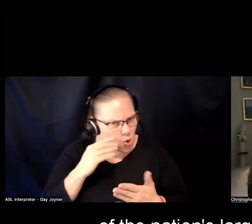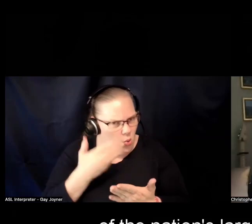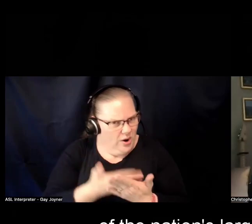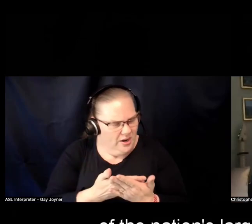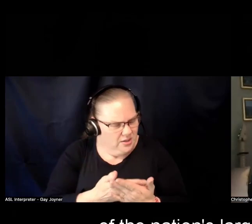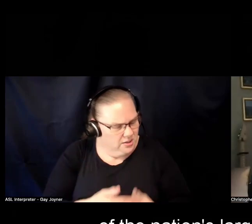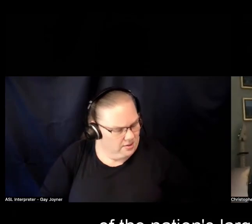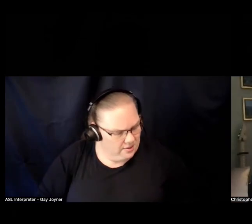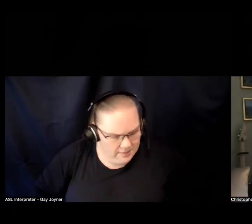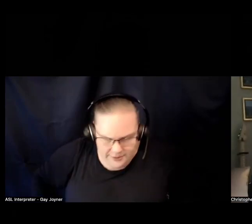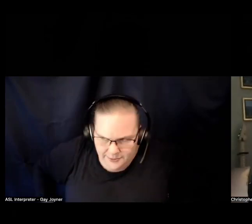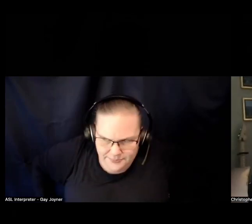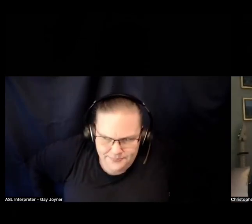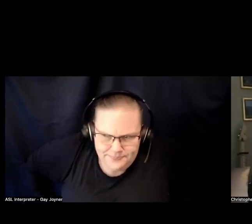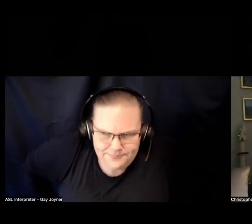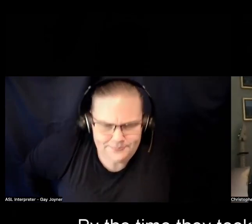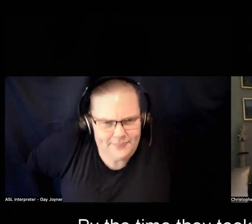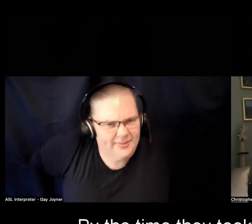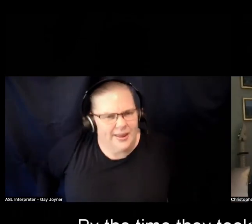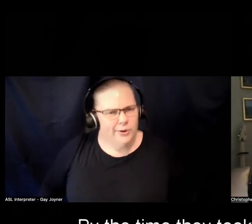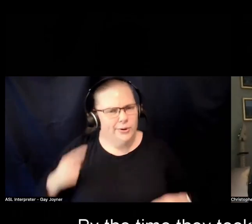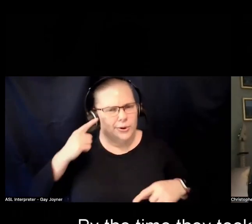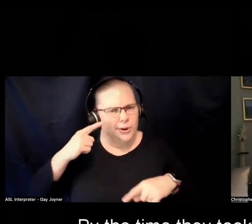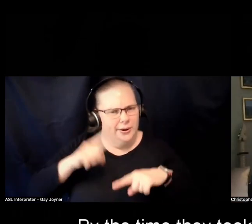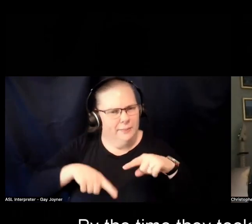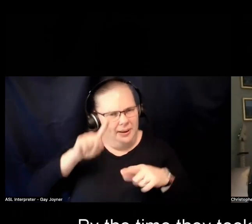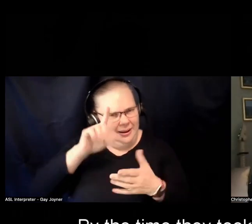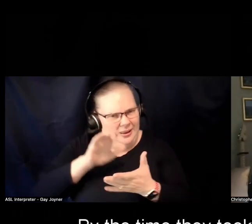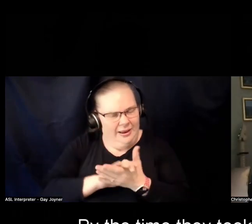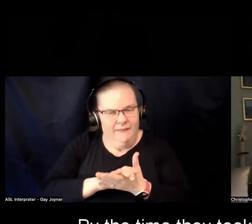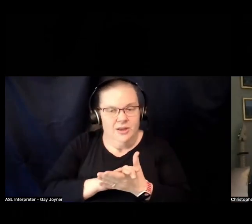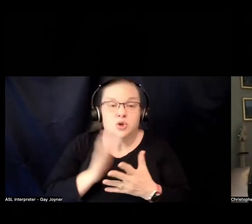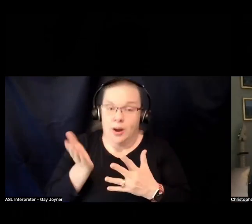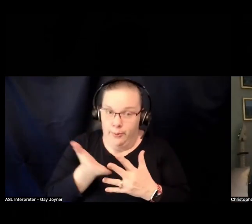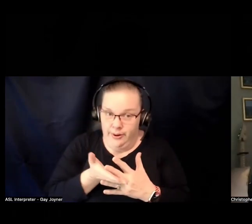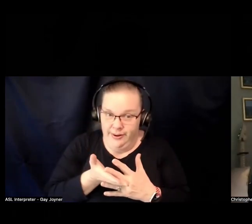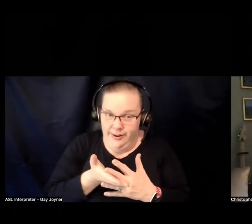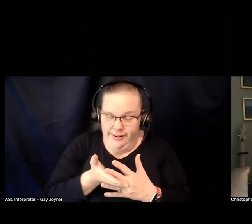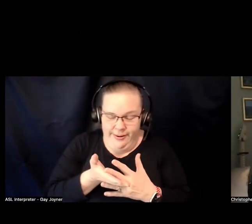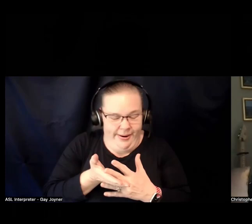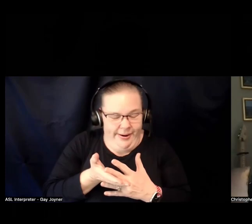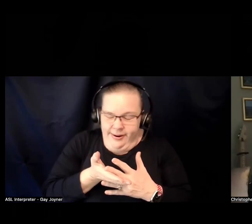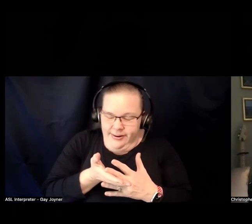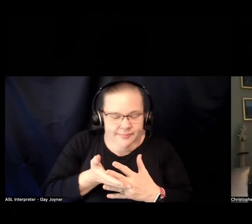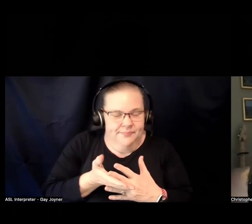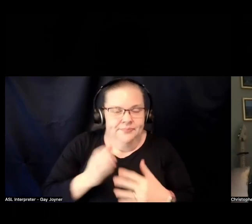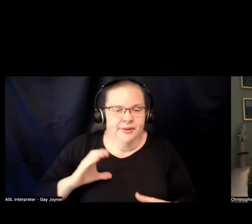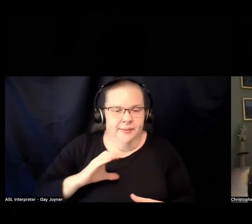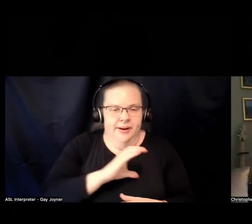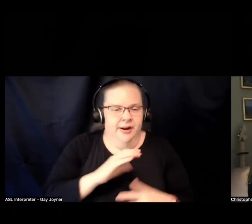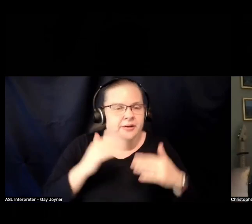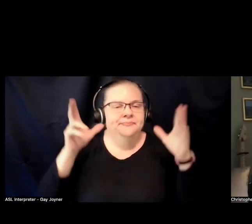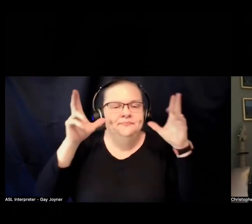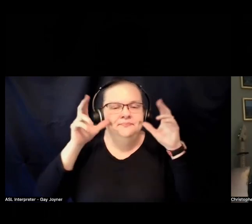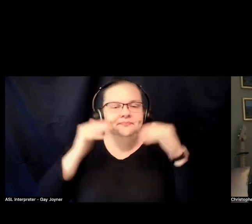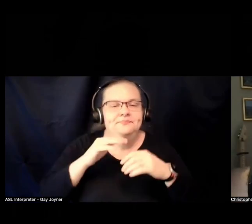nation's largest legislative body. By the time they took a recess at 1:30, the committee had heard enough. They